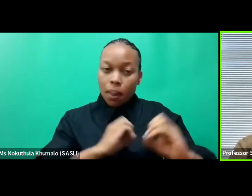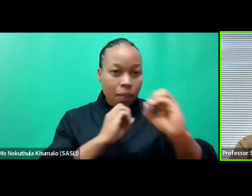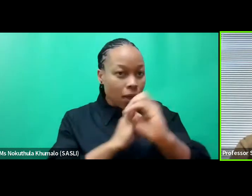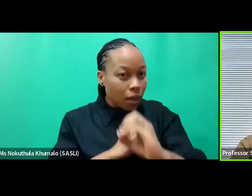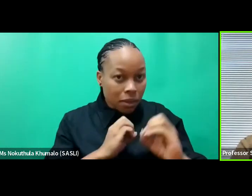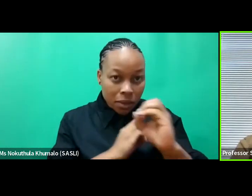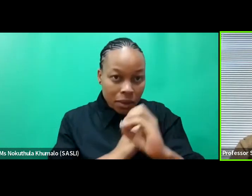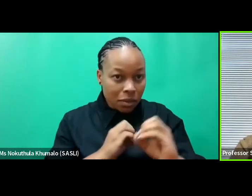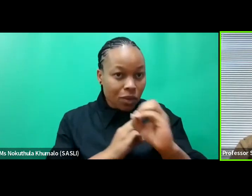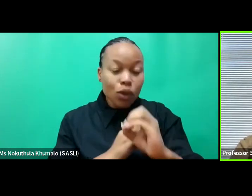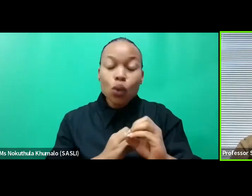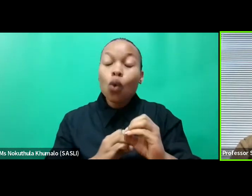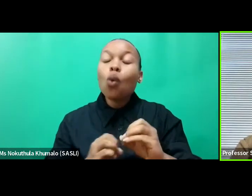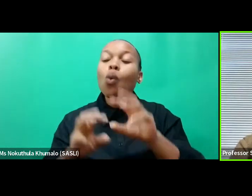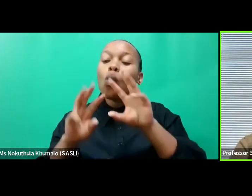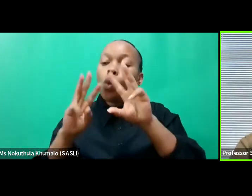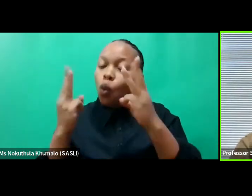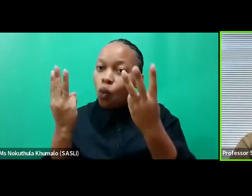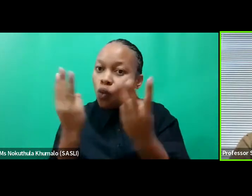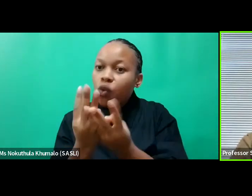the world.